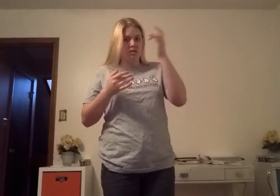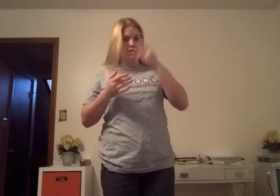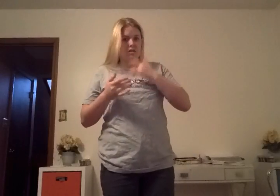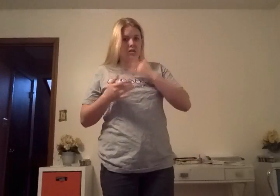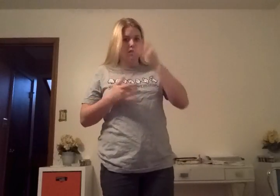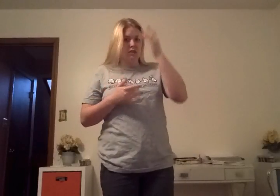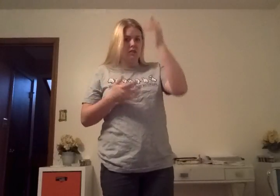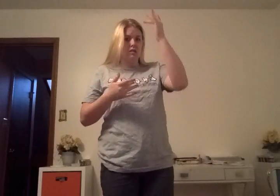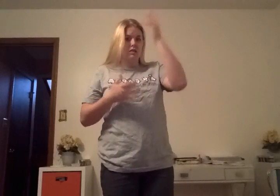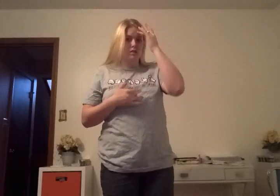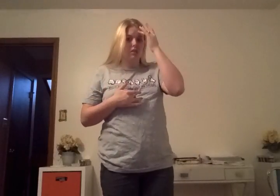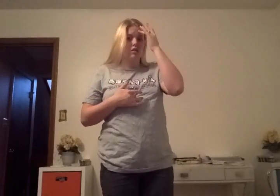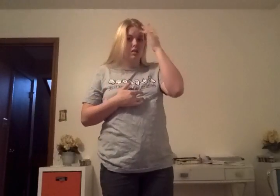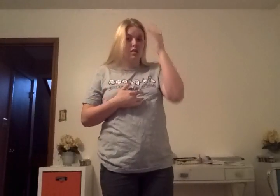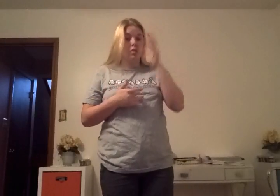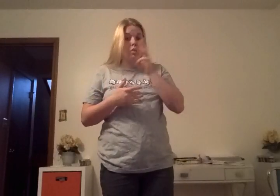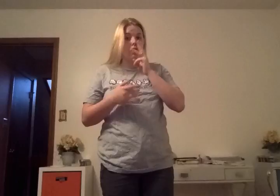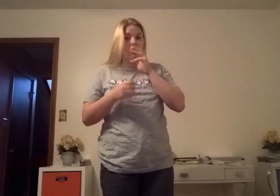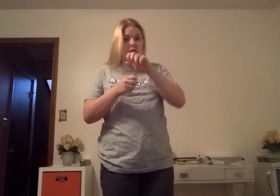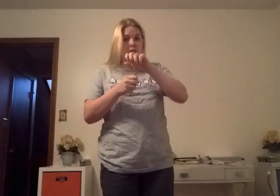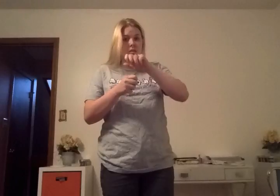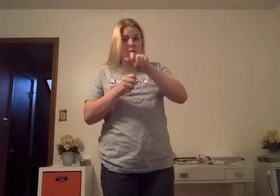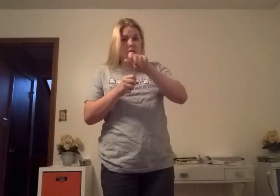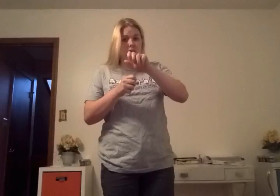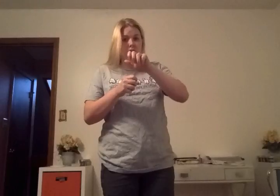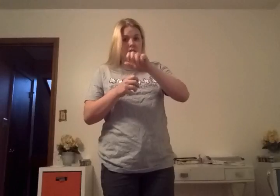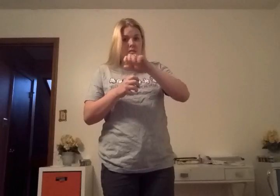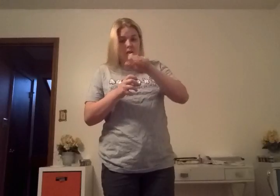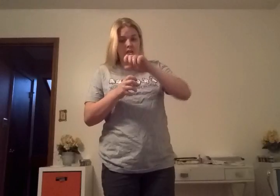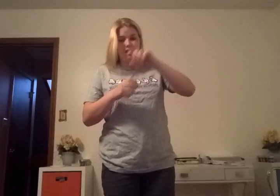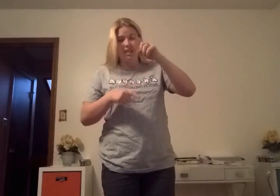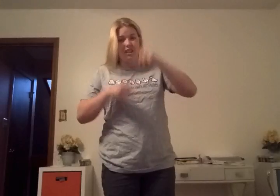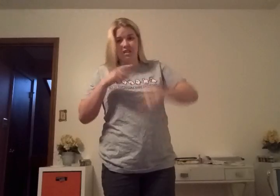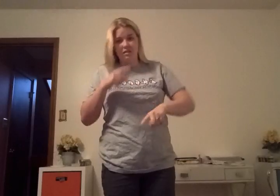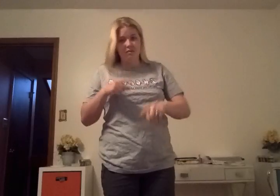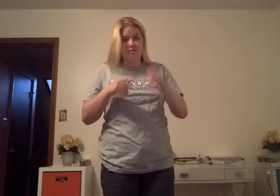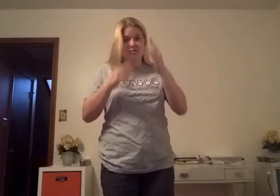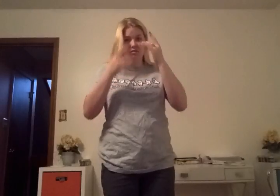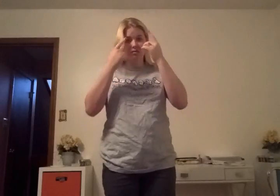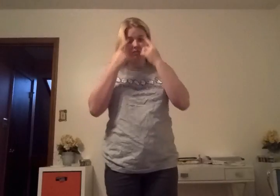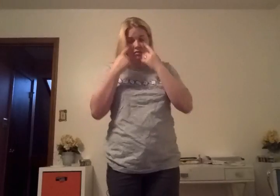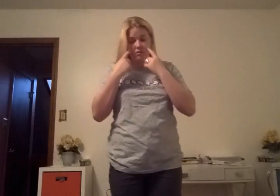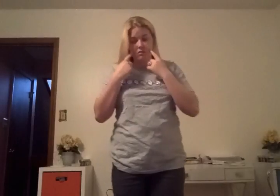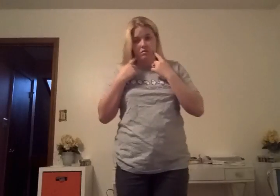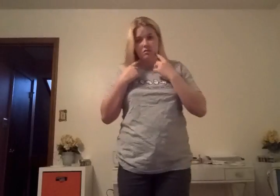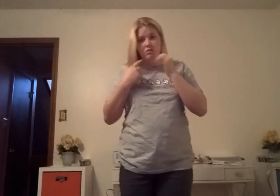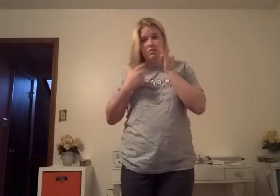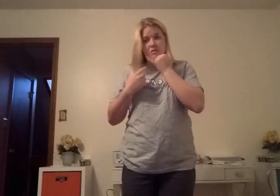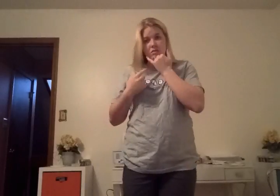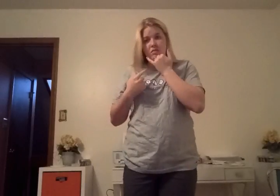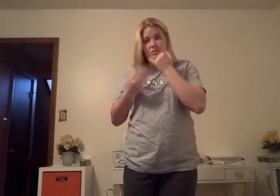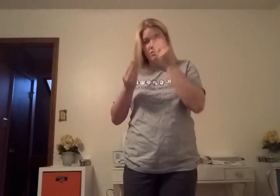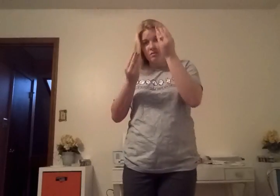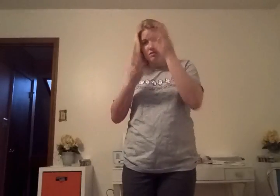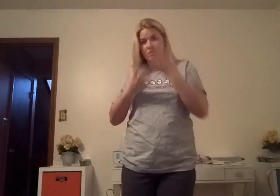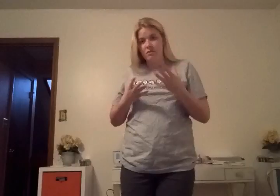bottle one day. She chucked it and she started crying. And I said, "What's wrong?" And that's when she told me. And she goes, "I don't know